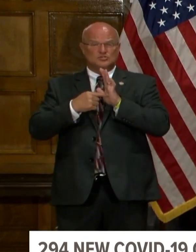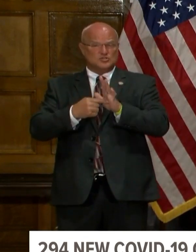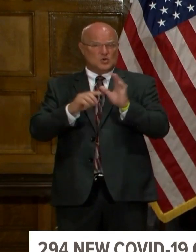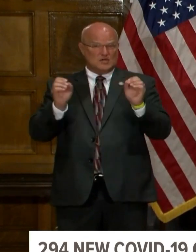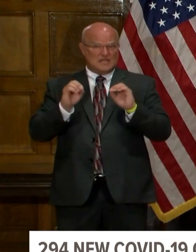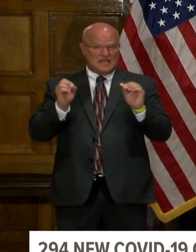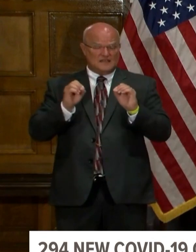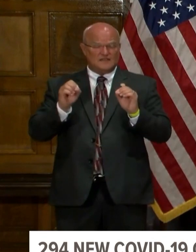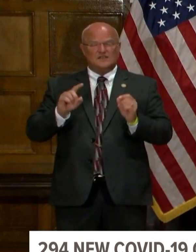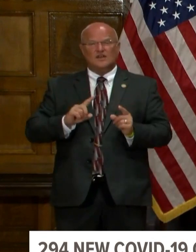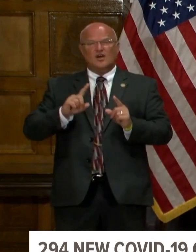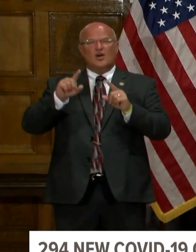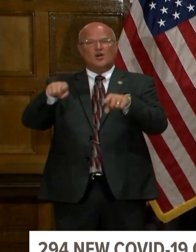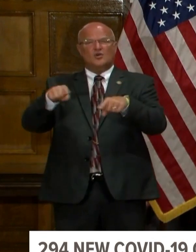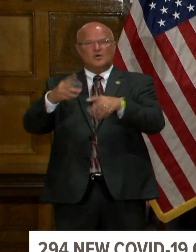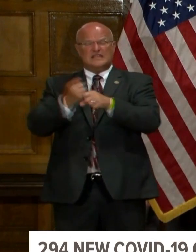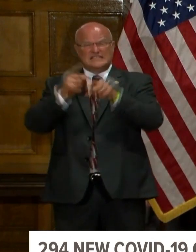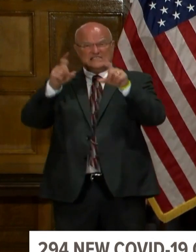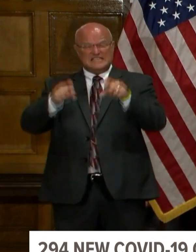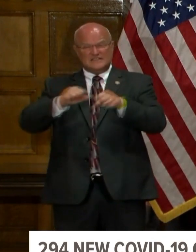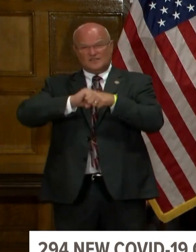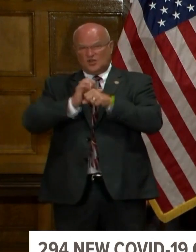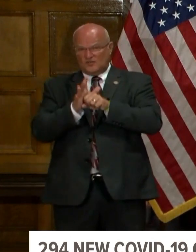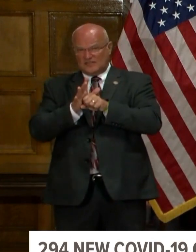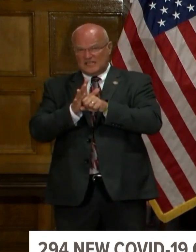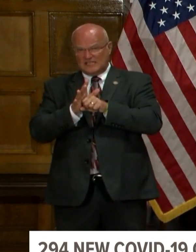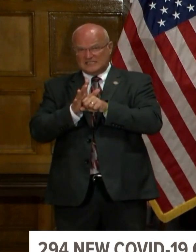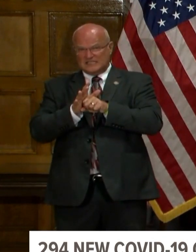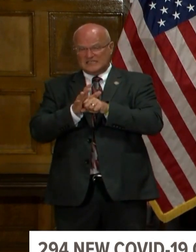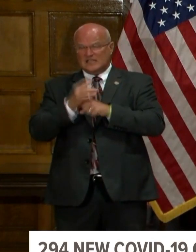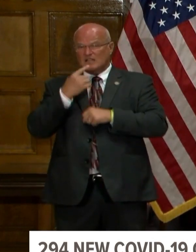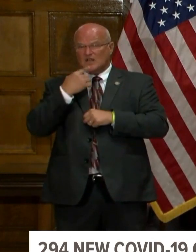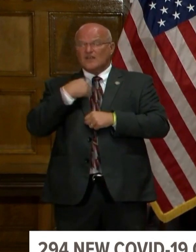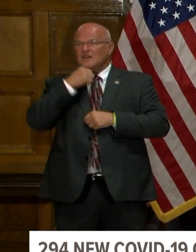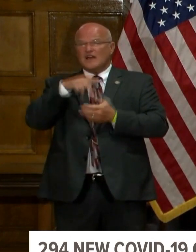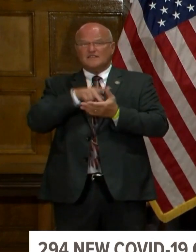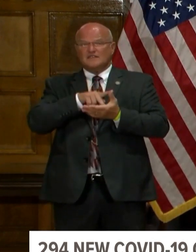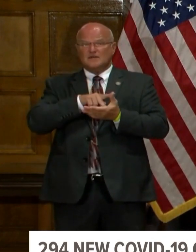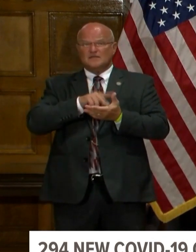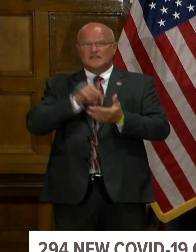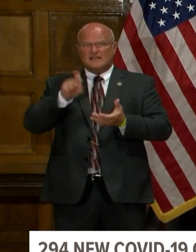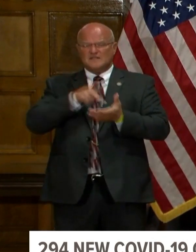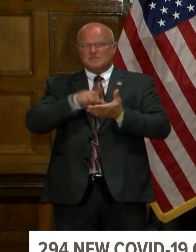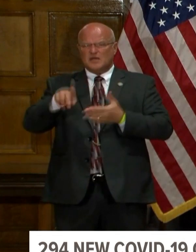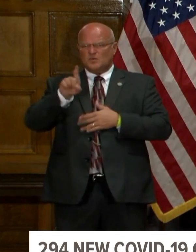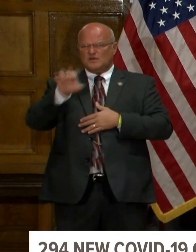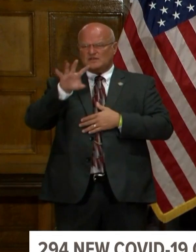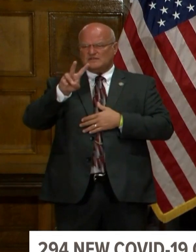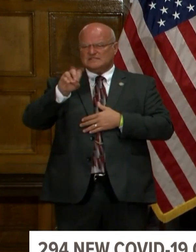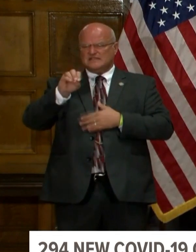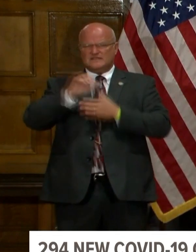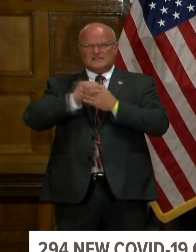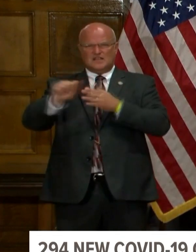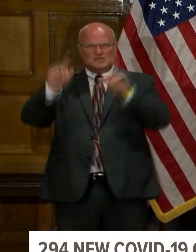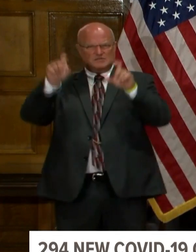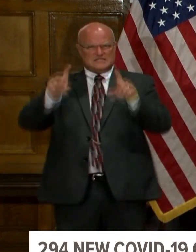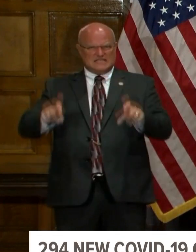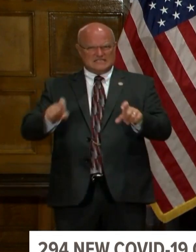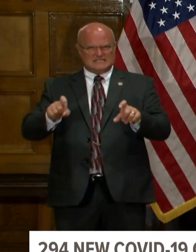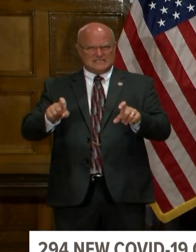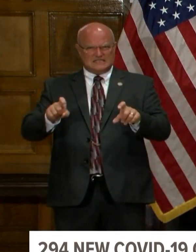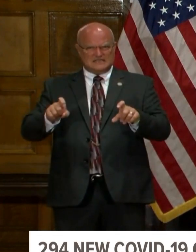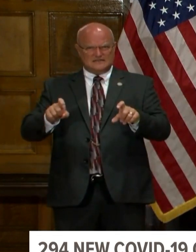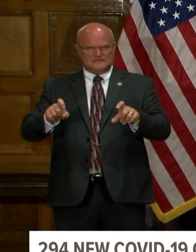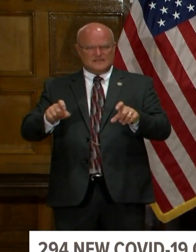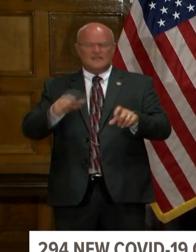are going to get tested for COVID-19 have been told that they now have to pay $170 to get tested since they don't